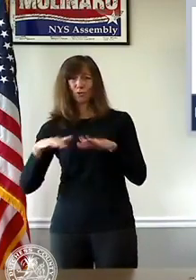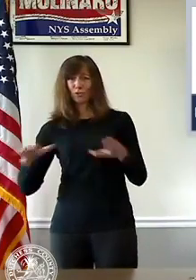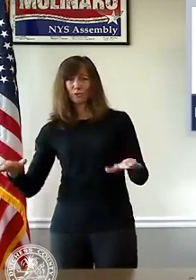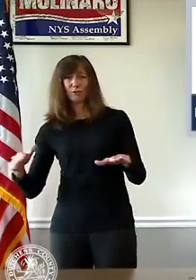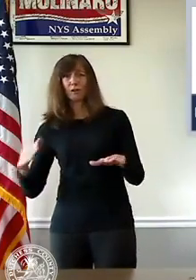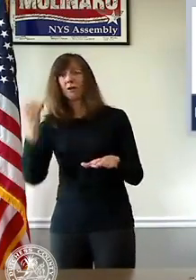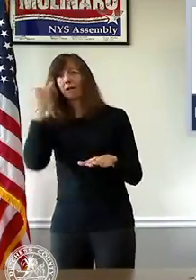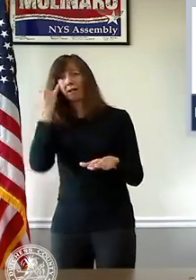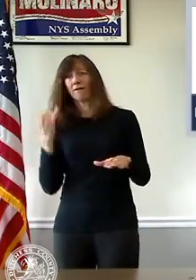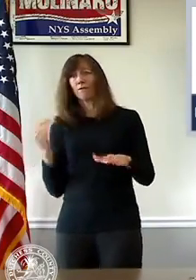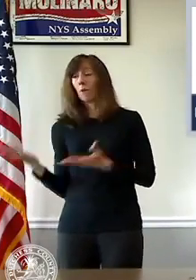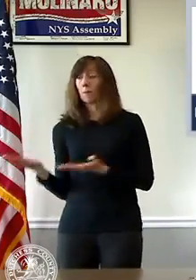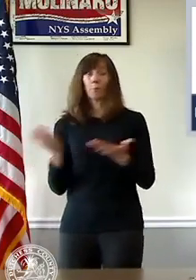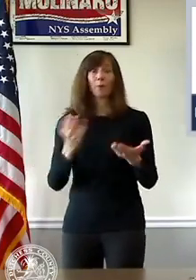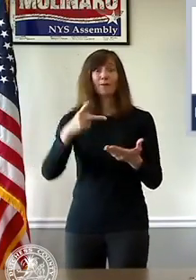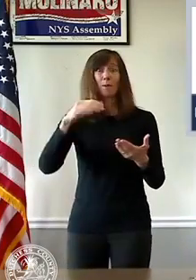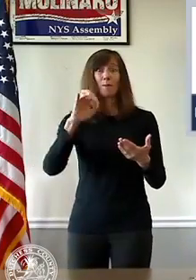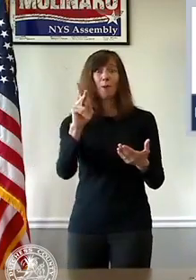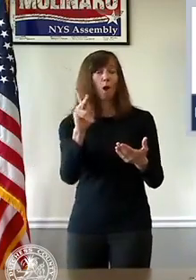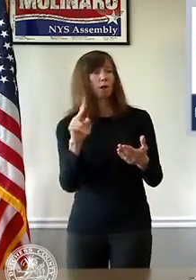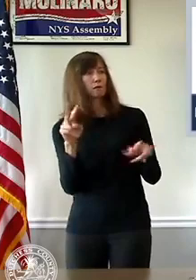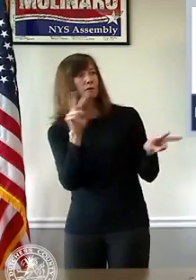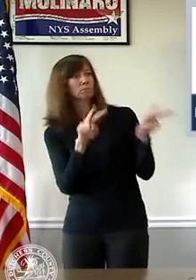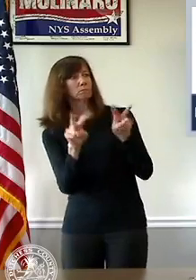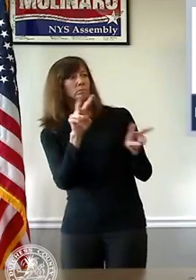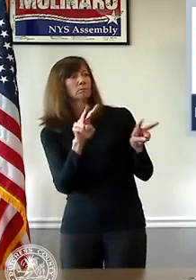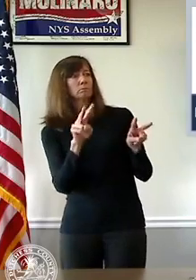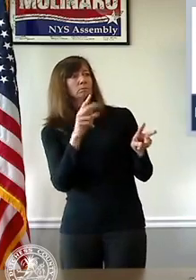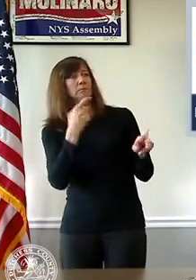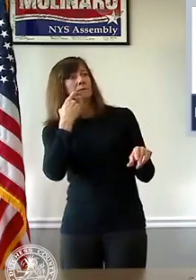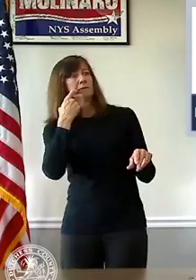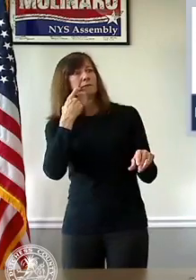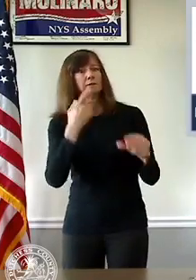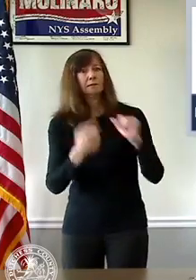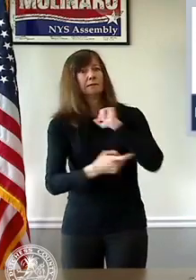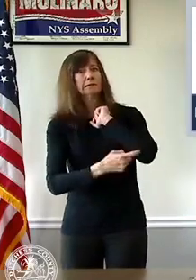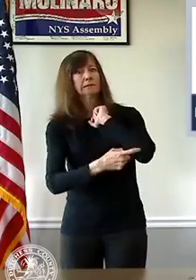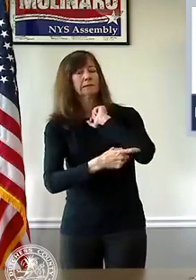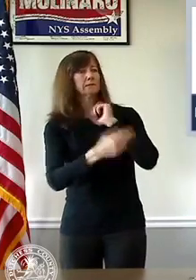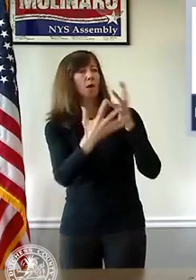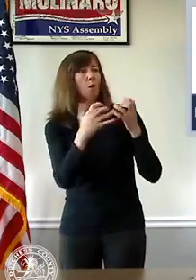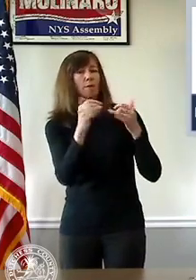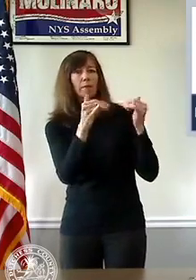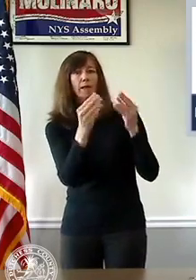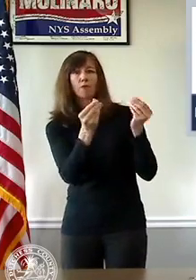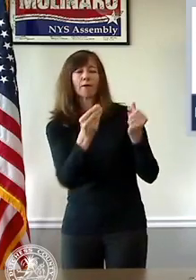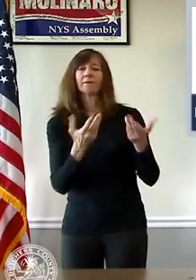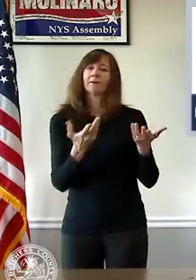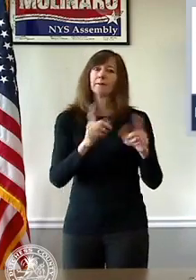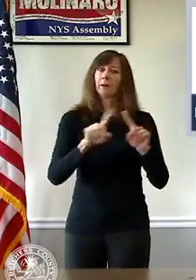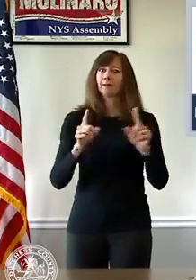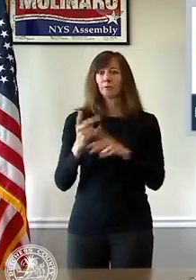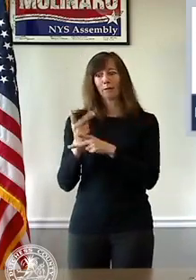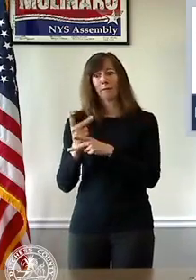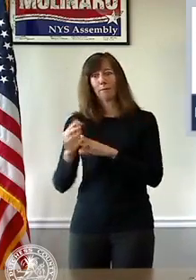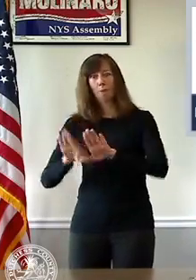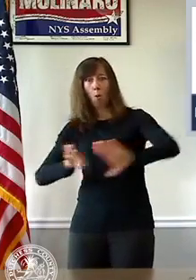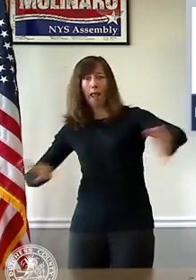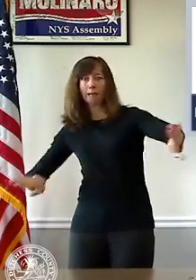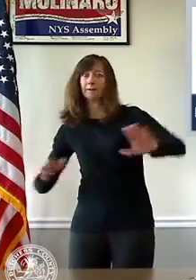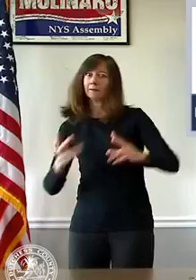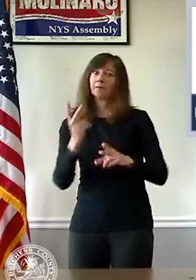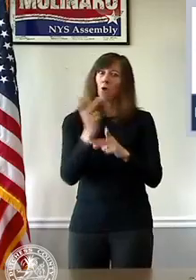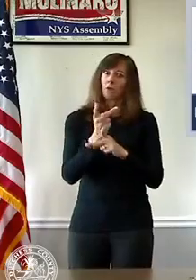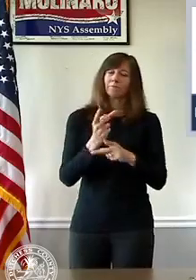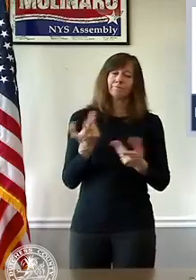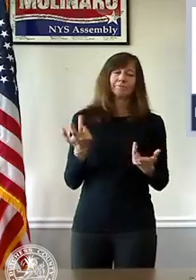them stare at a playground that isn't accessible and trying to keep them away from that is a bit complicated at best. So I will tell